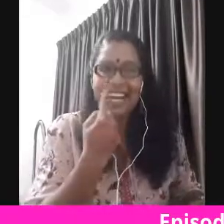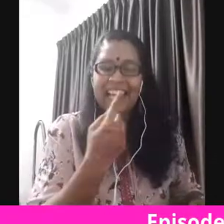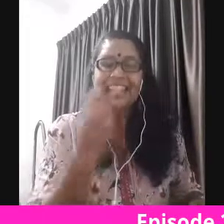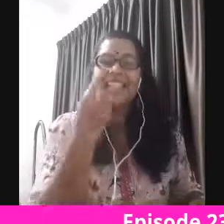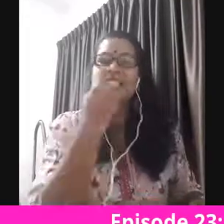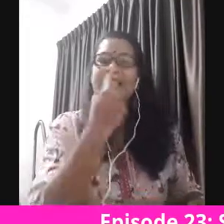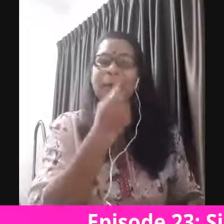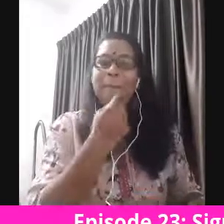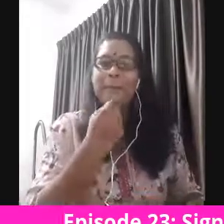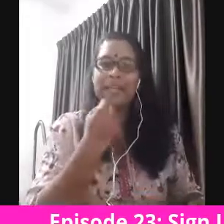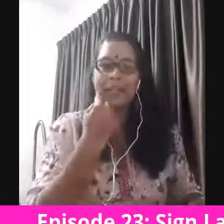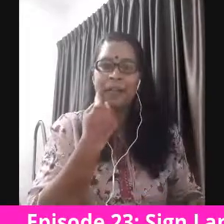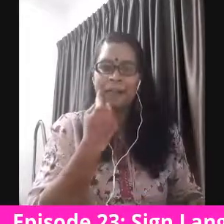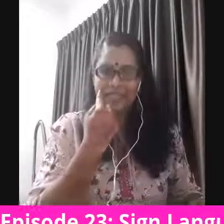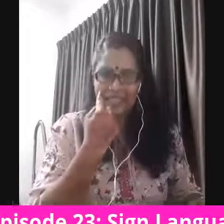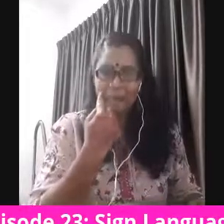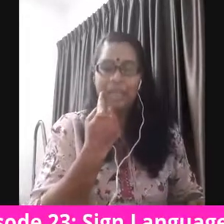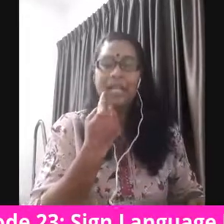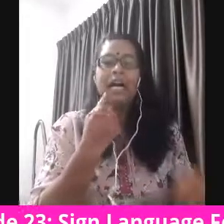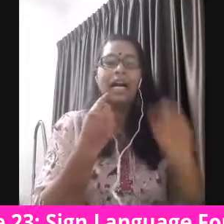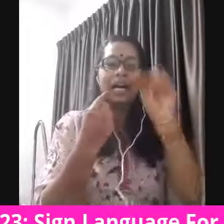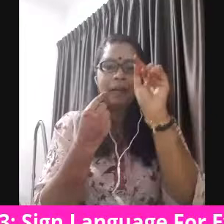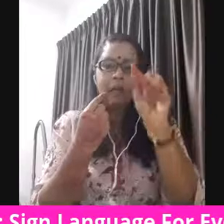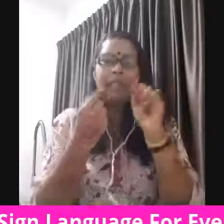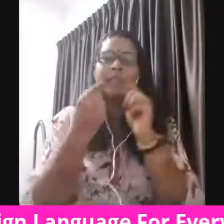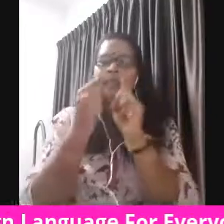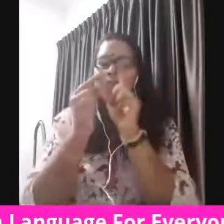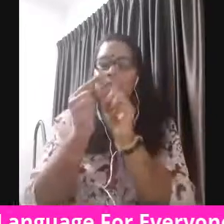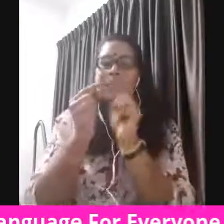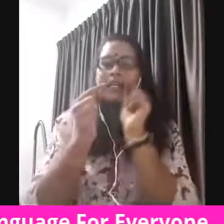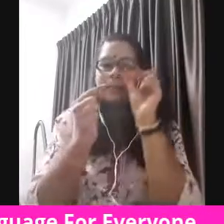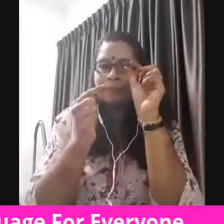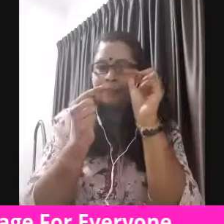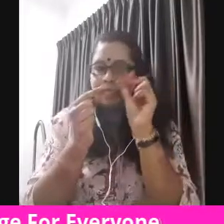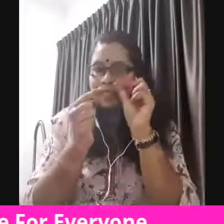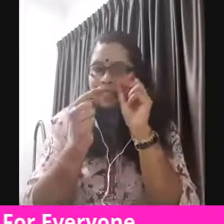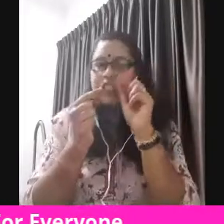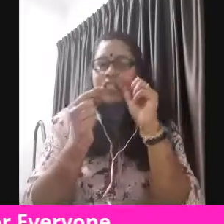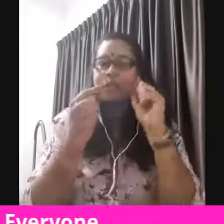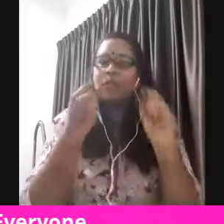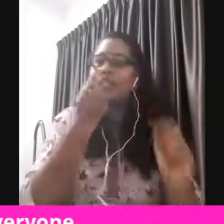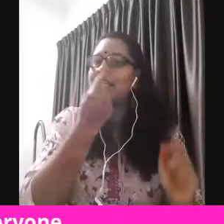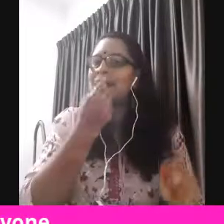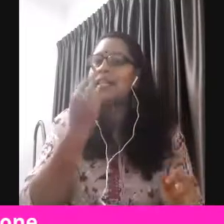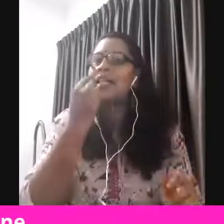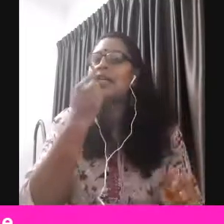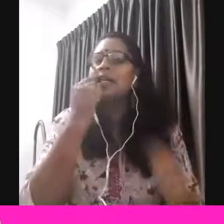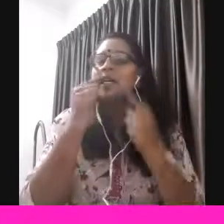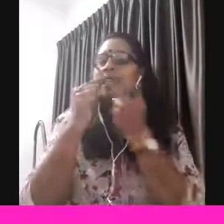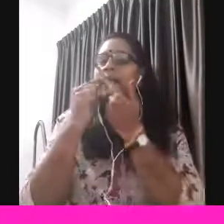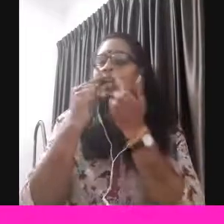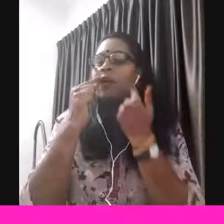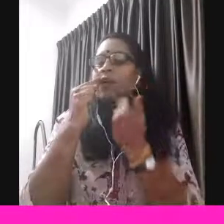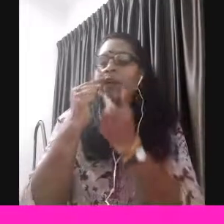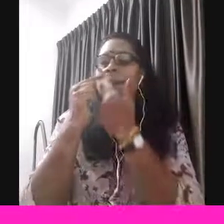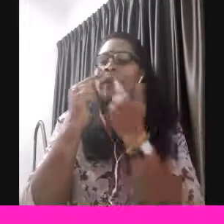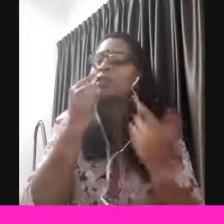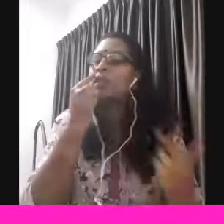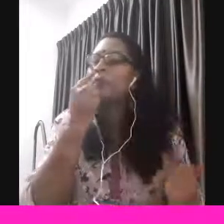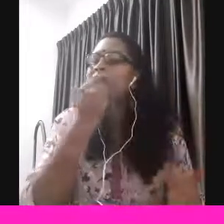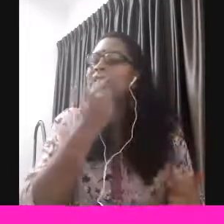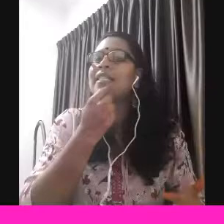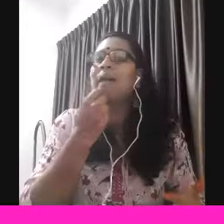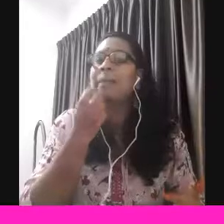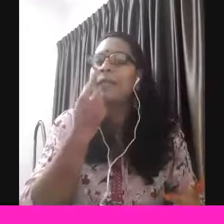correct. Siapa? Yep. Bulatan must be kecil, bulatan kecil. Around our